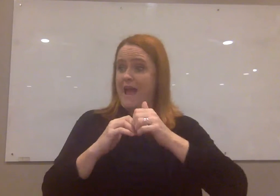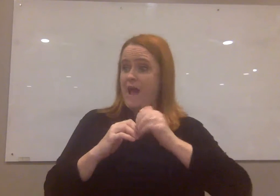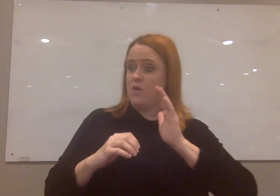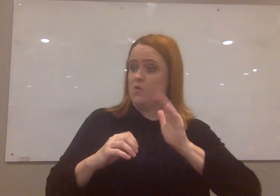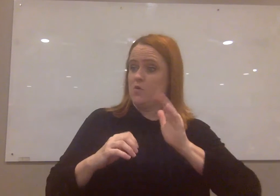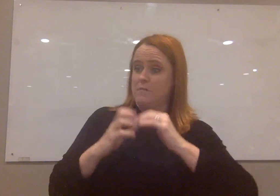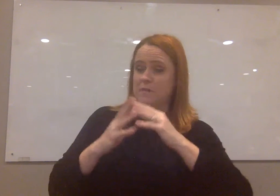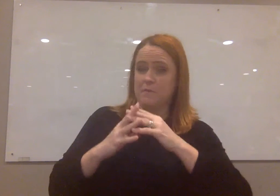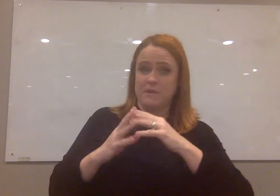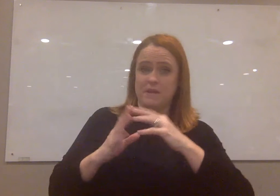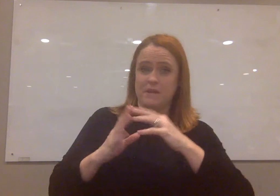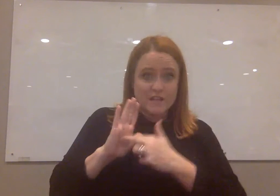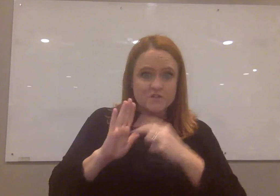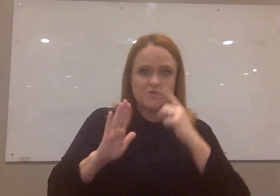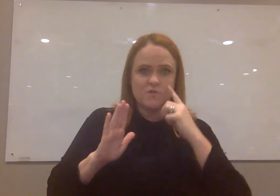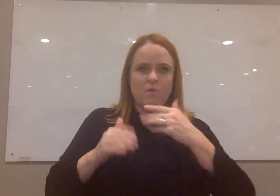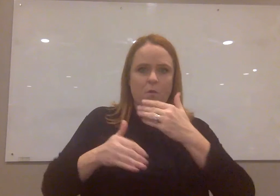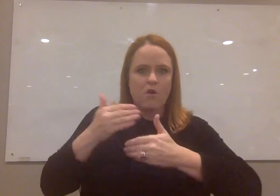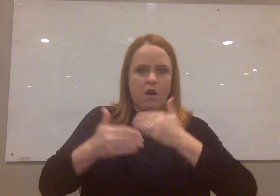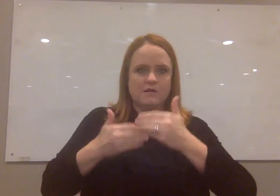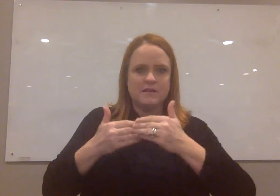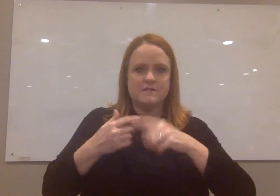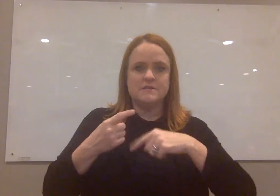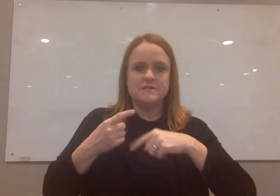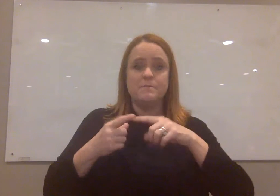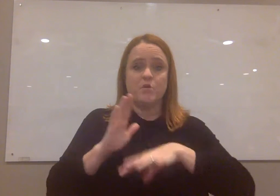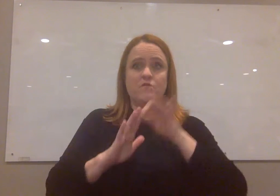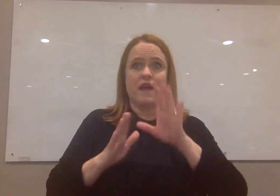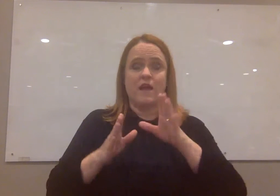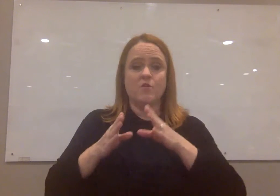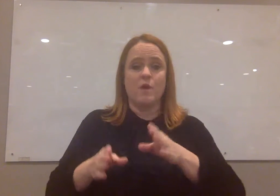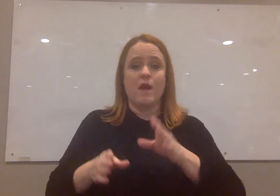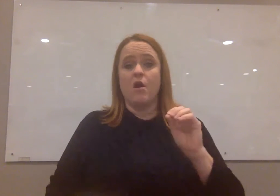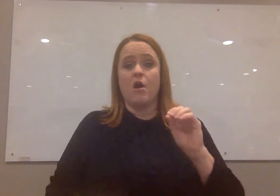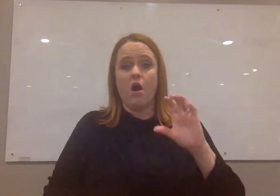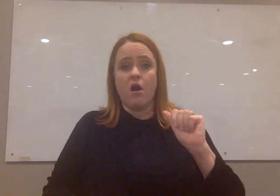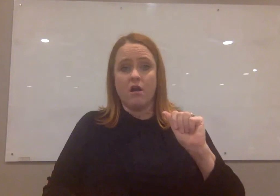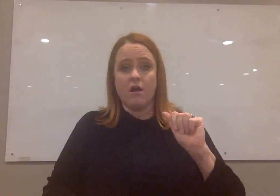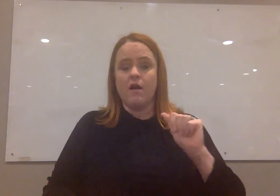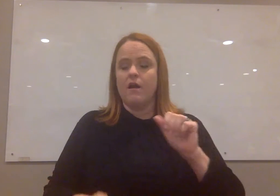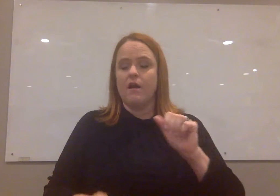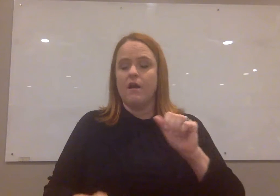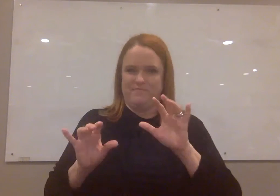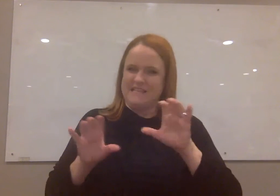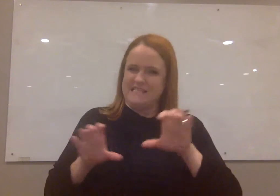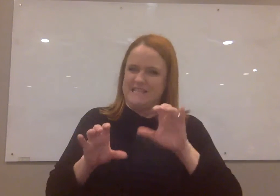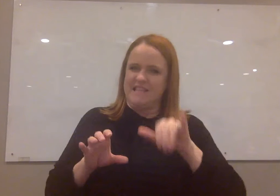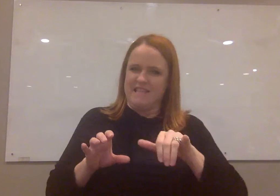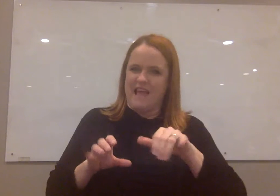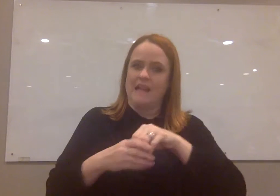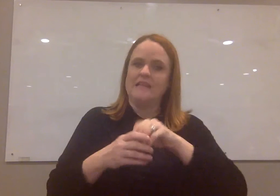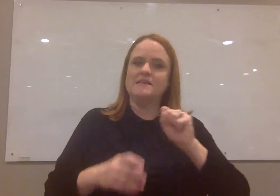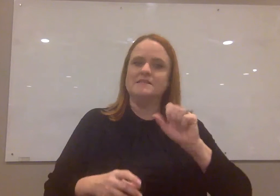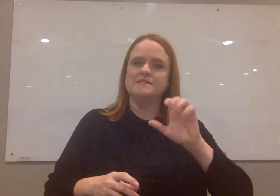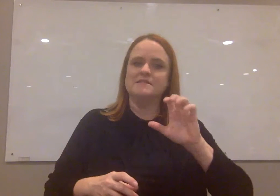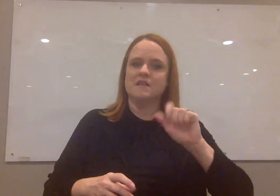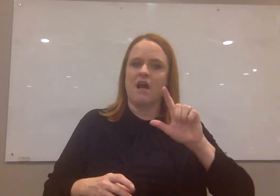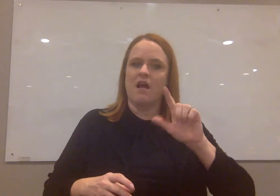processes where you find your way, and Akka has kind of done this to a degree in Scala. Well, I would actually say it's probably more like border